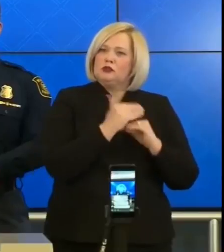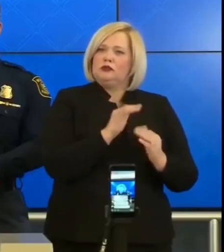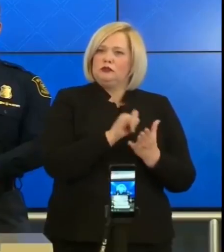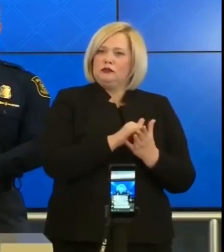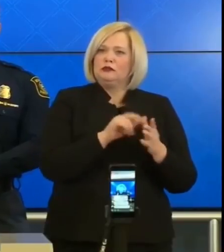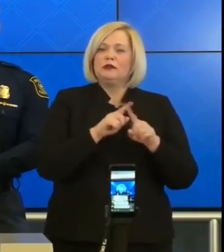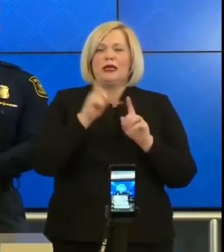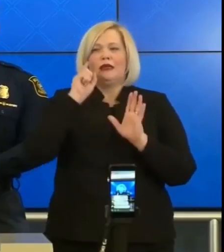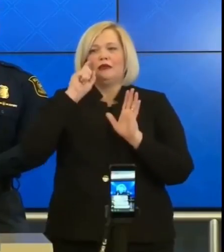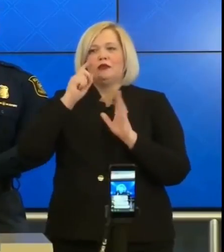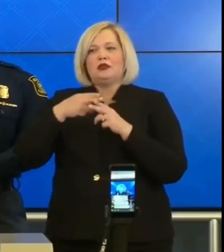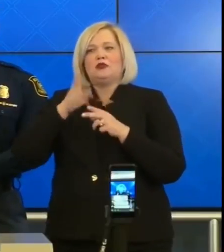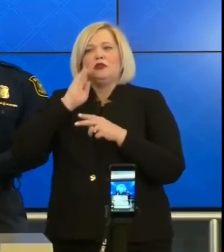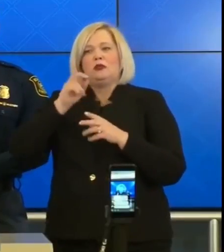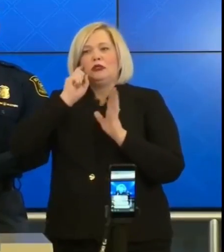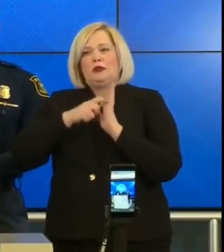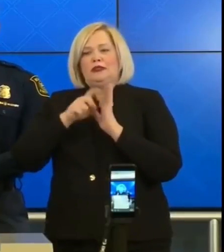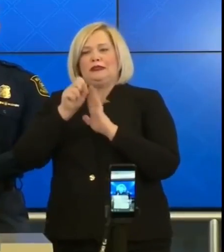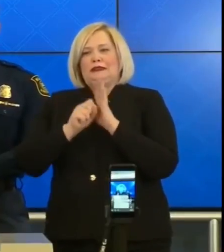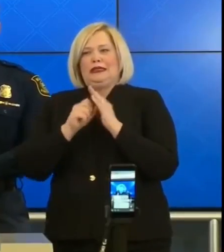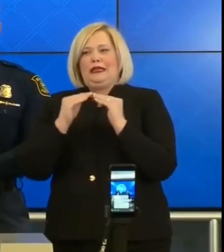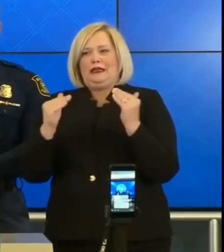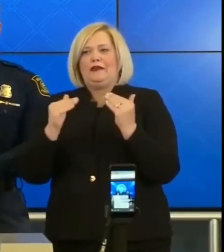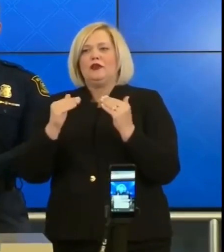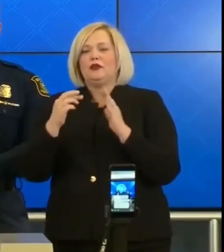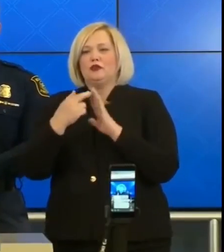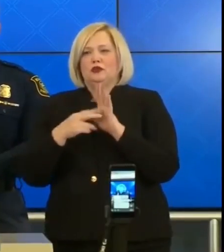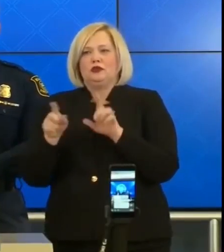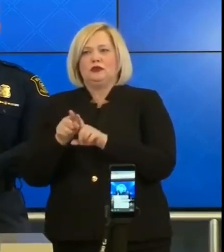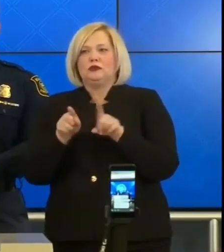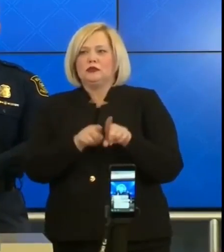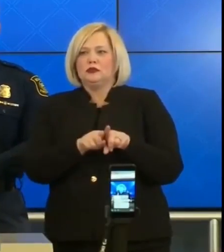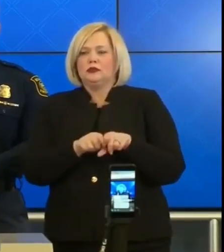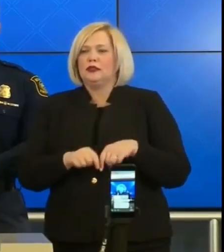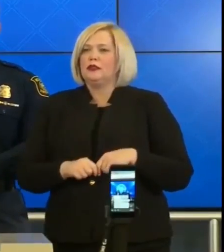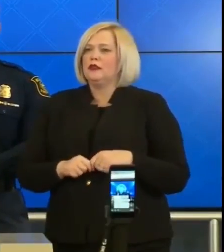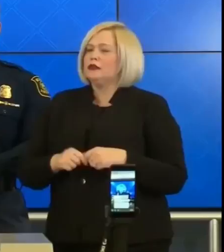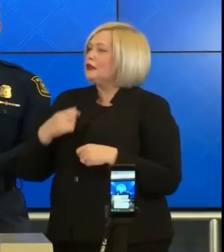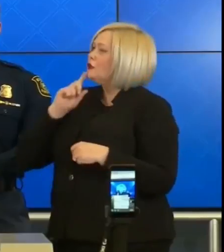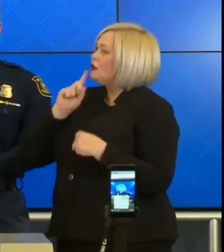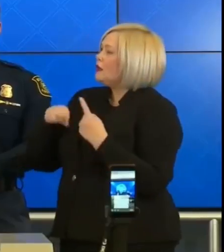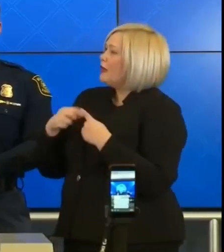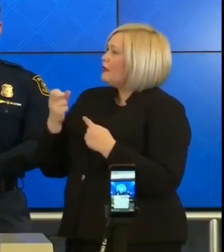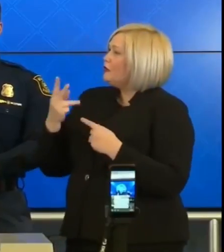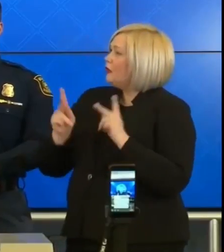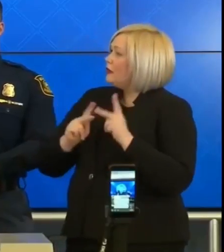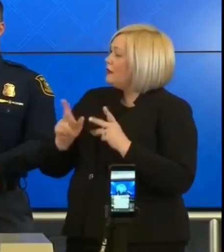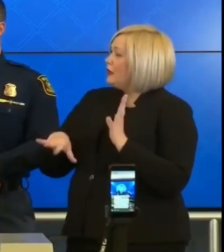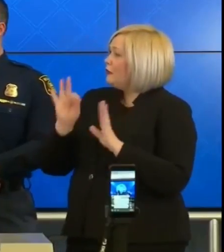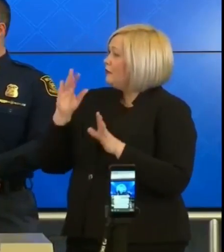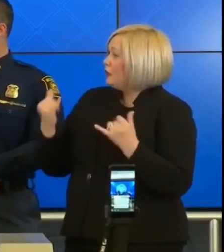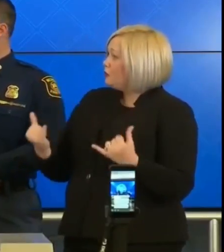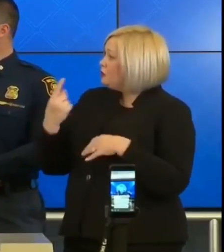some at the state level in short order. Can you tell us anything about the additional 12 cases discovered today?